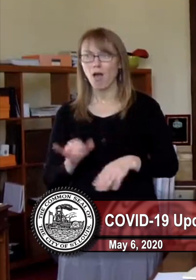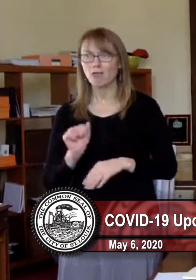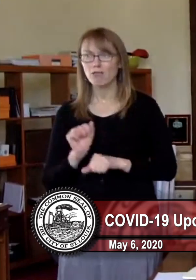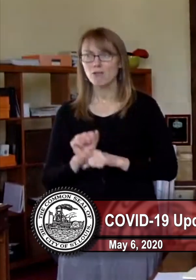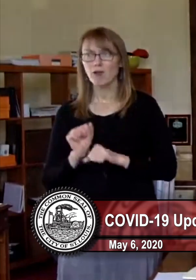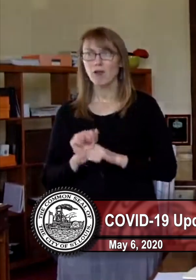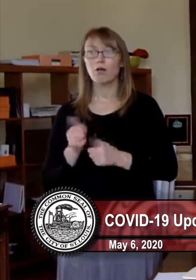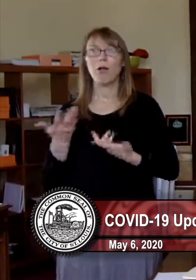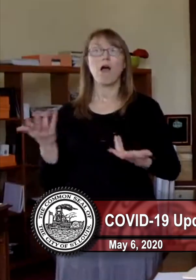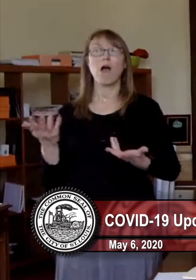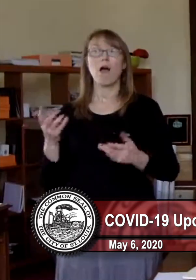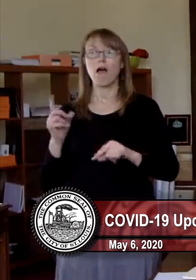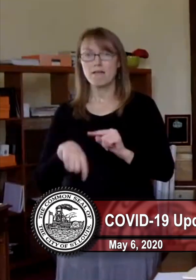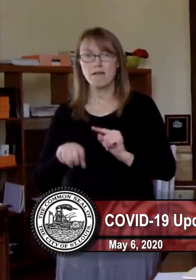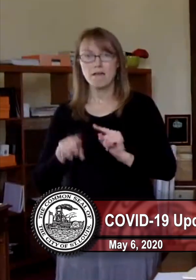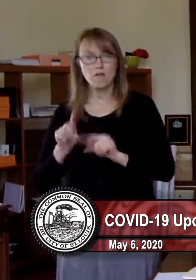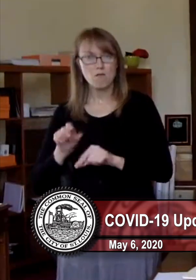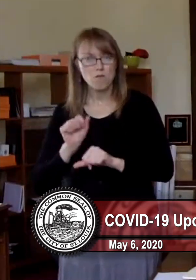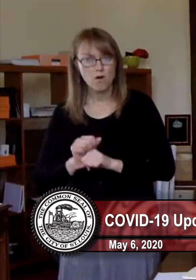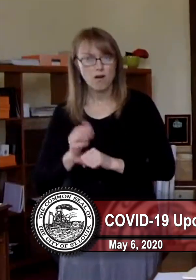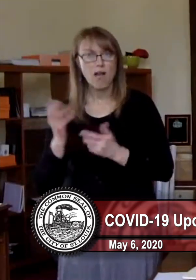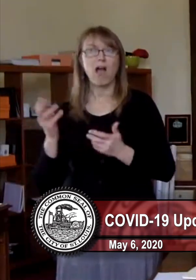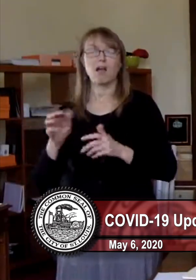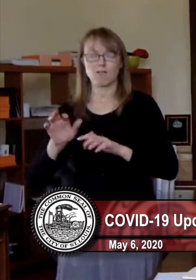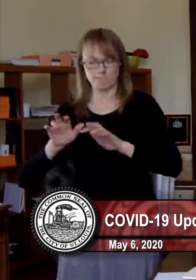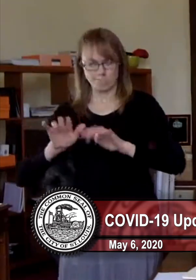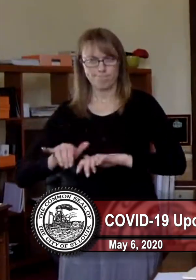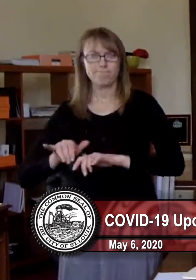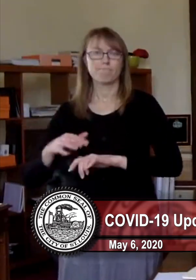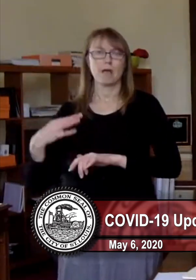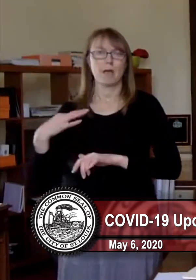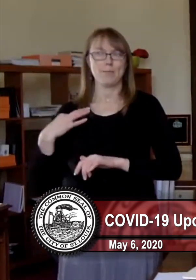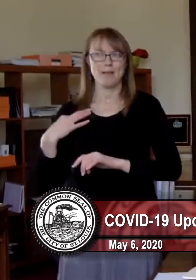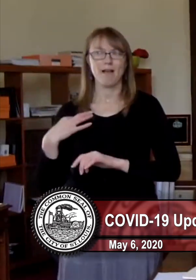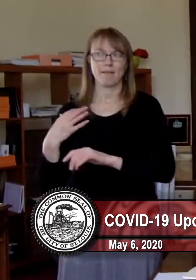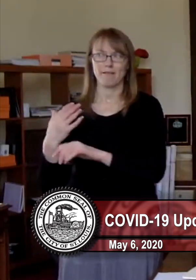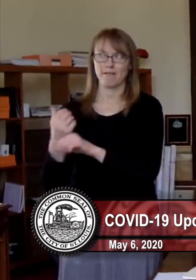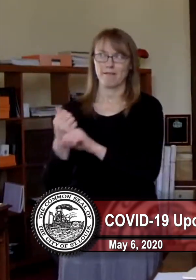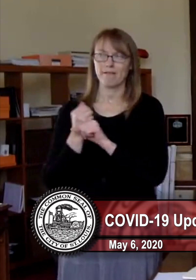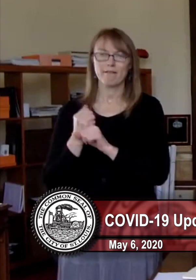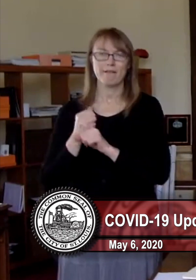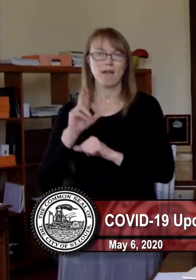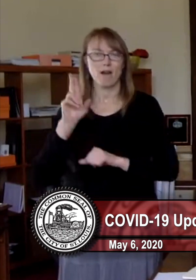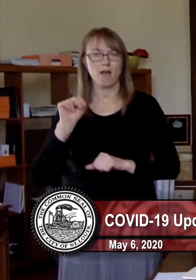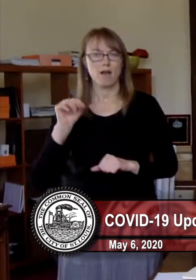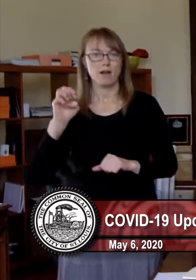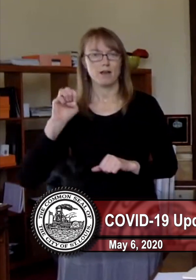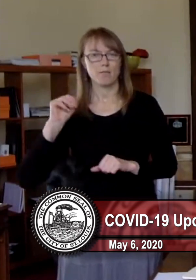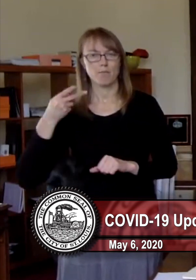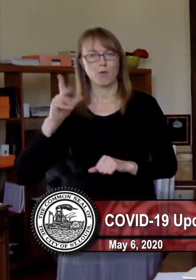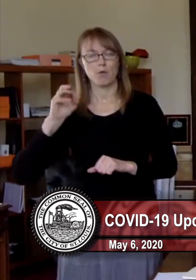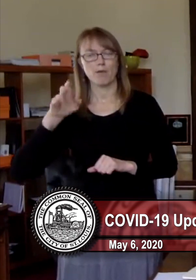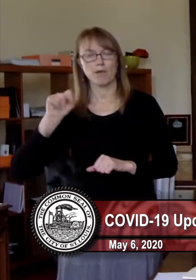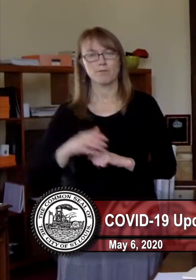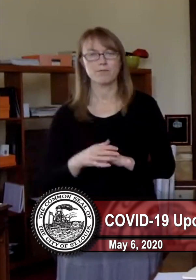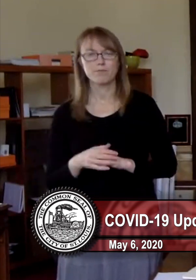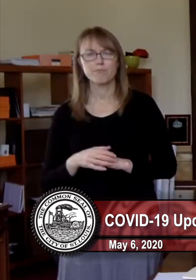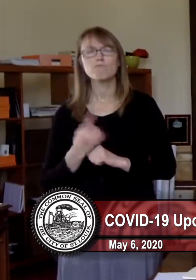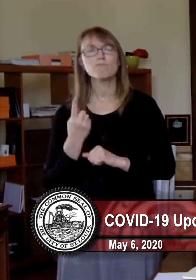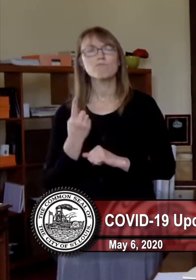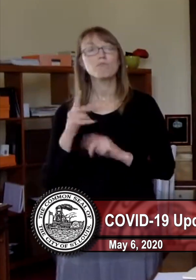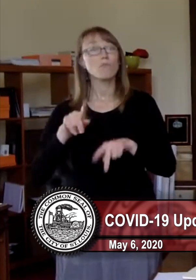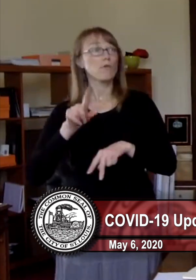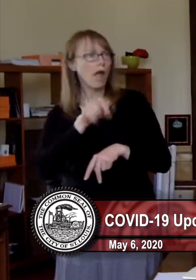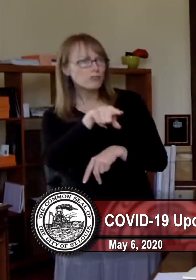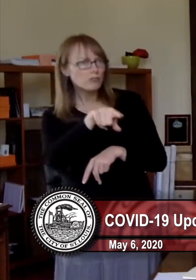or are unable to work. Mayor, a question about why you've decided with County Executive Page to softly reopen.